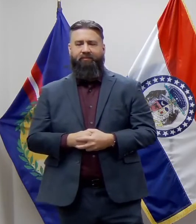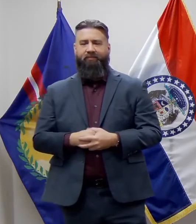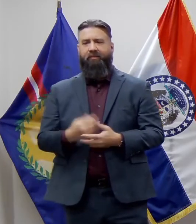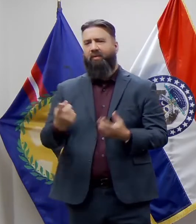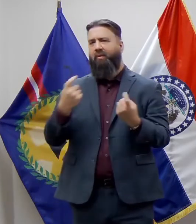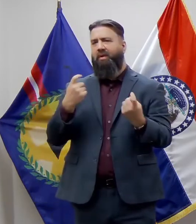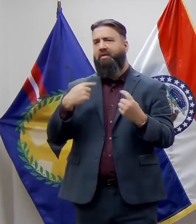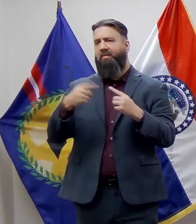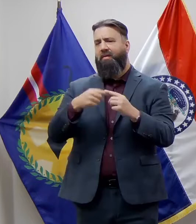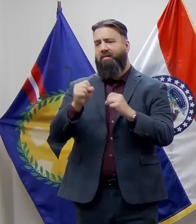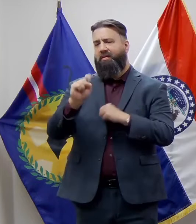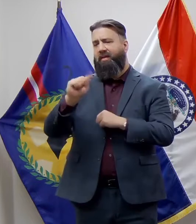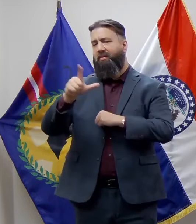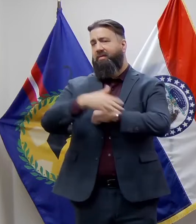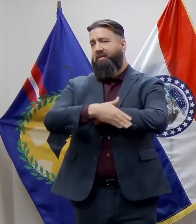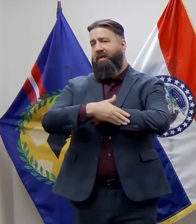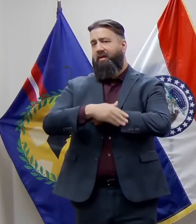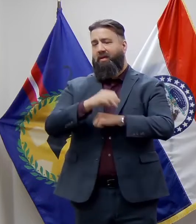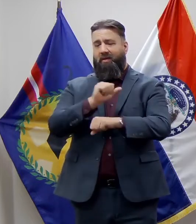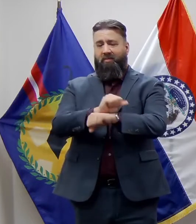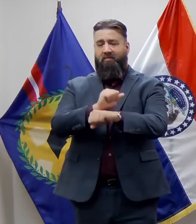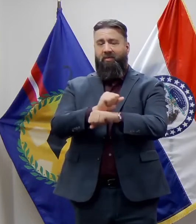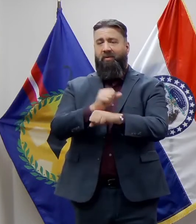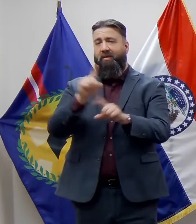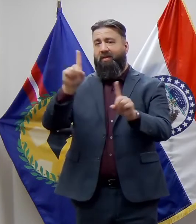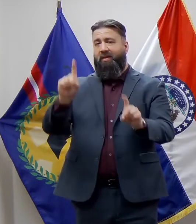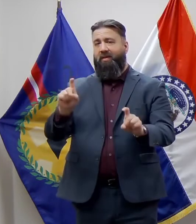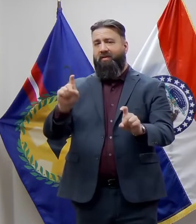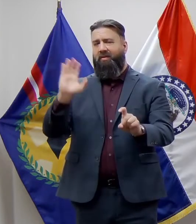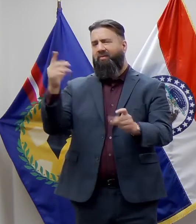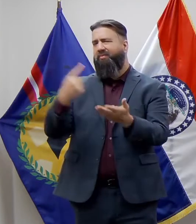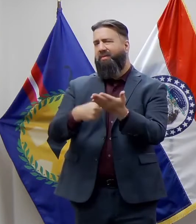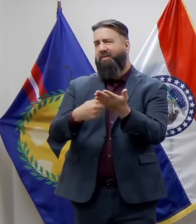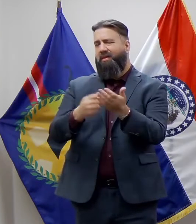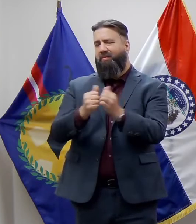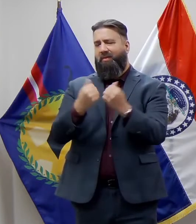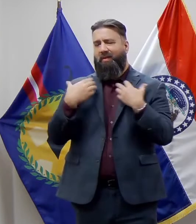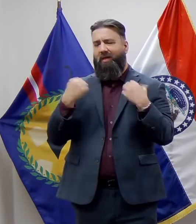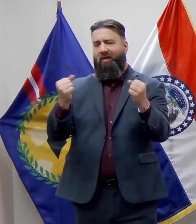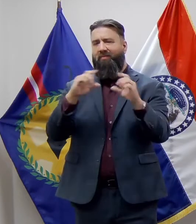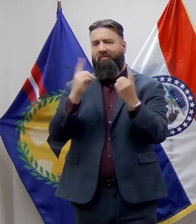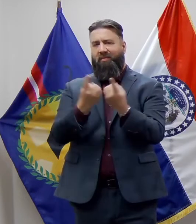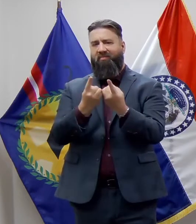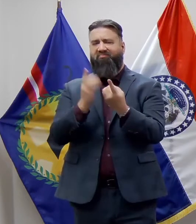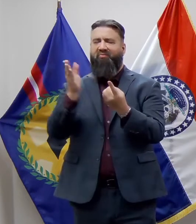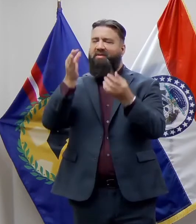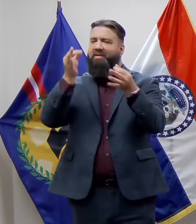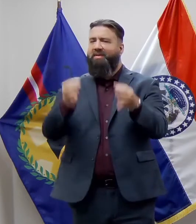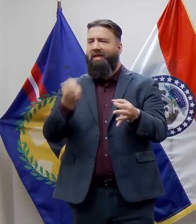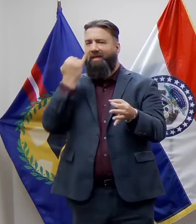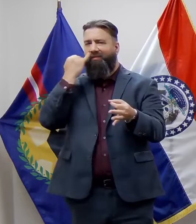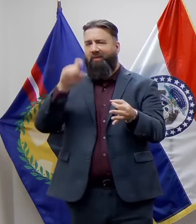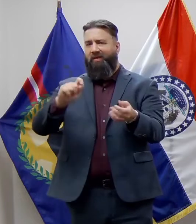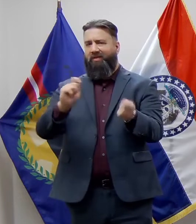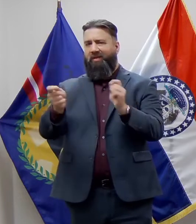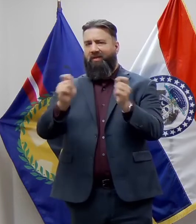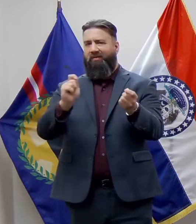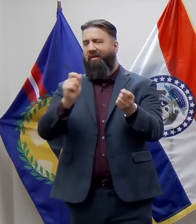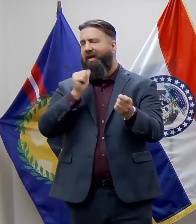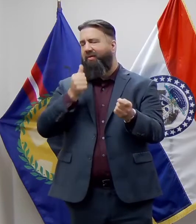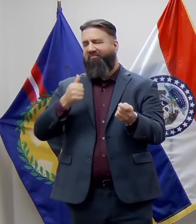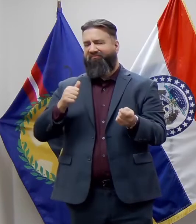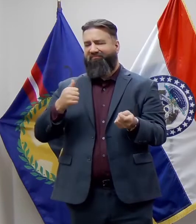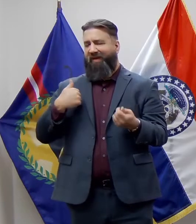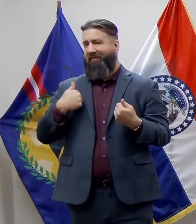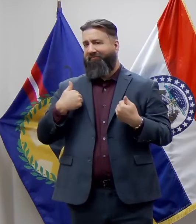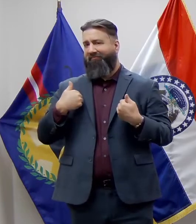testing moving forward will be discussed with the health department, and we'll decide whether or not we need to make any changes. I don't have a recommendation from the health department